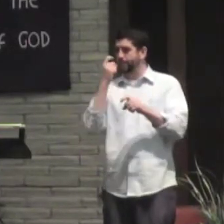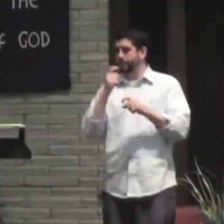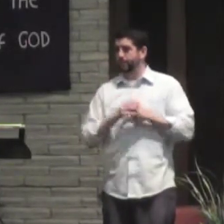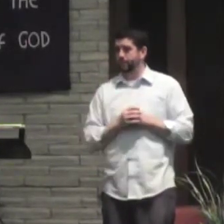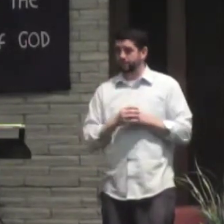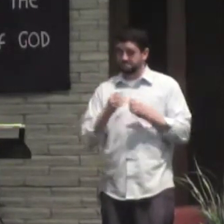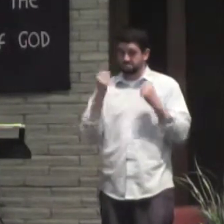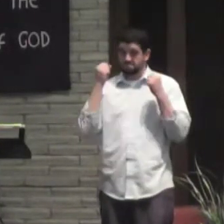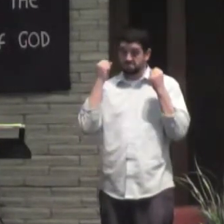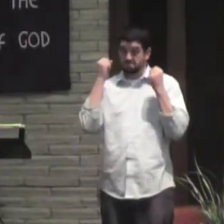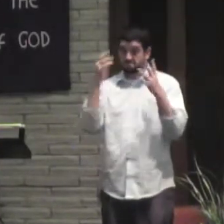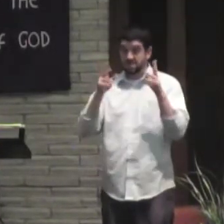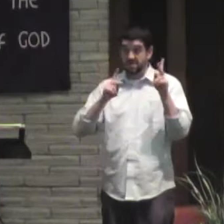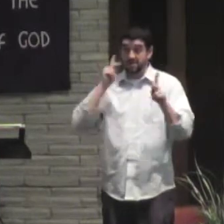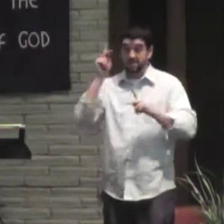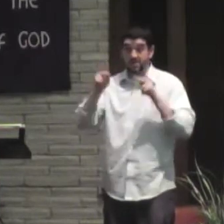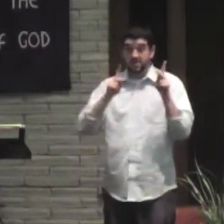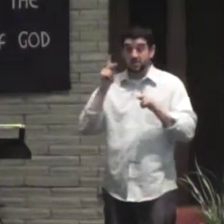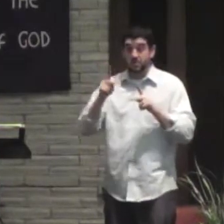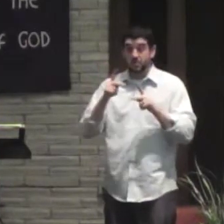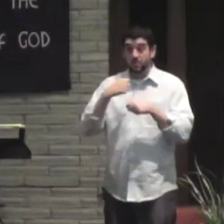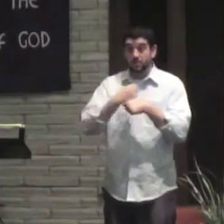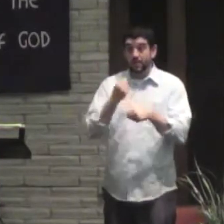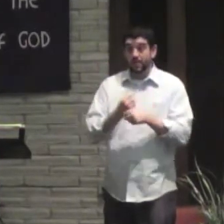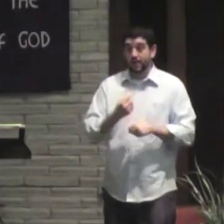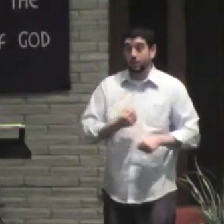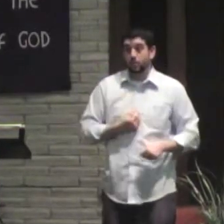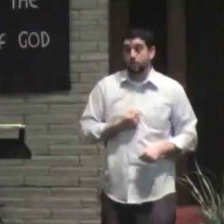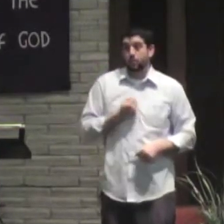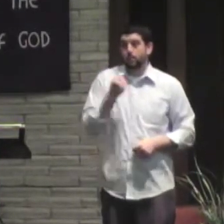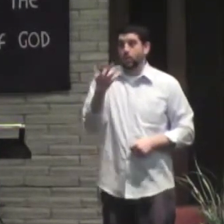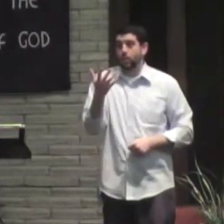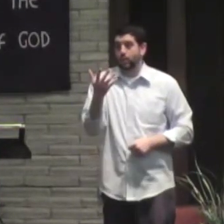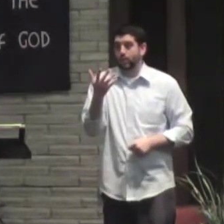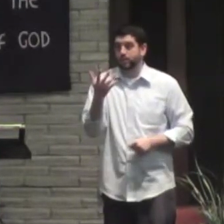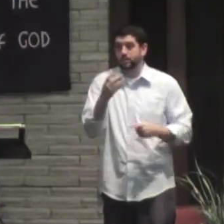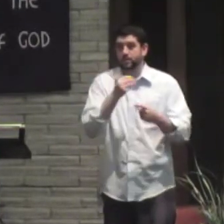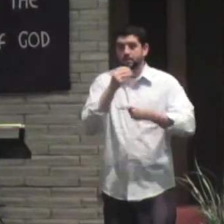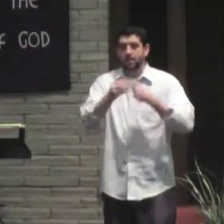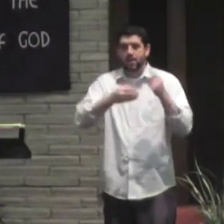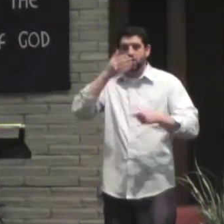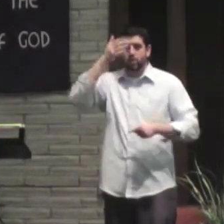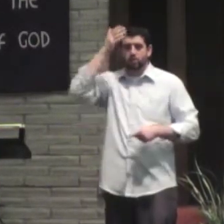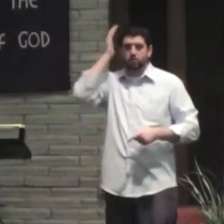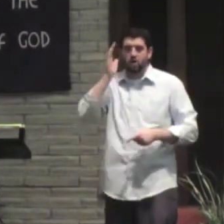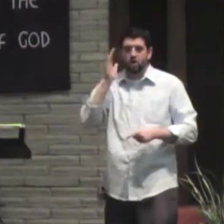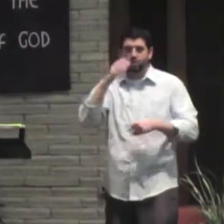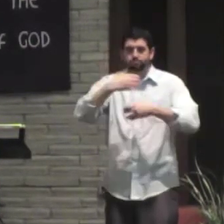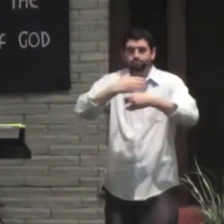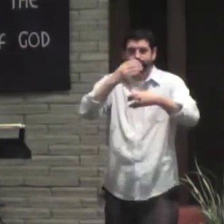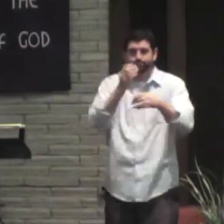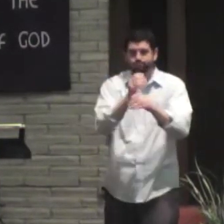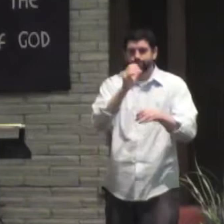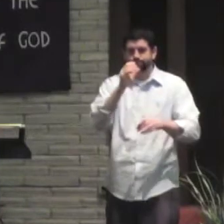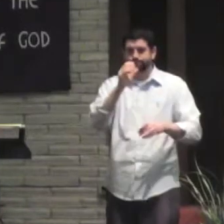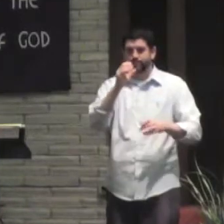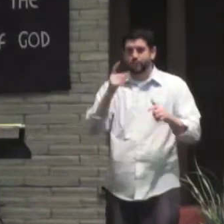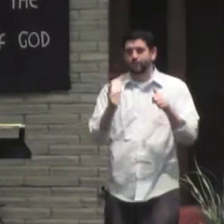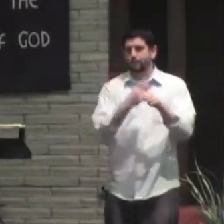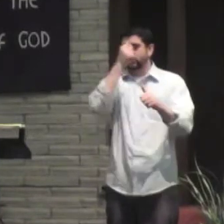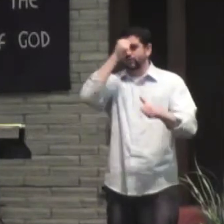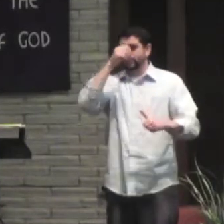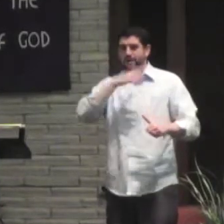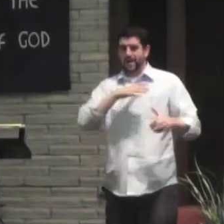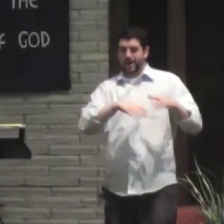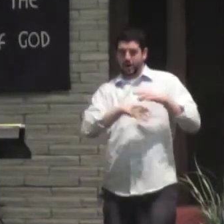Many people make coins out of God forming the first Adam out of clay, seeing